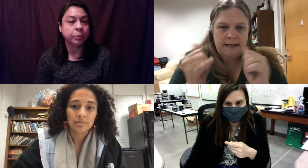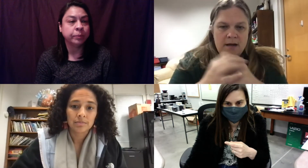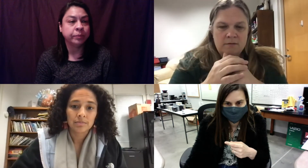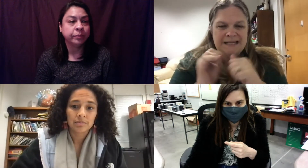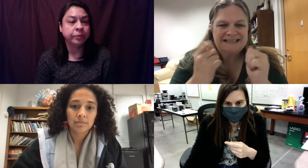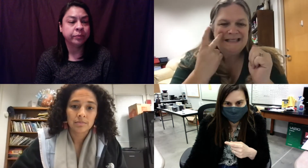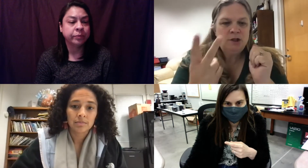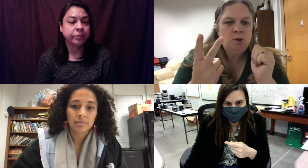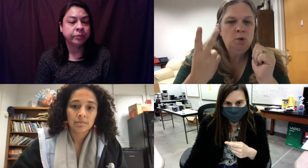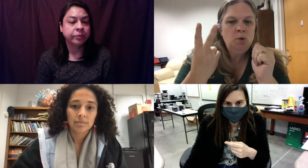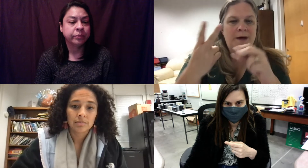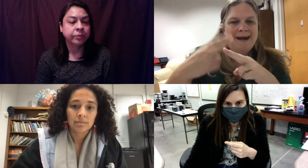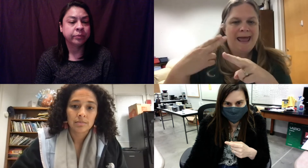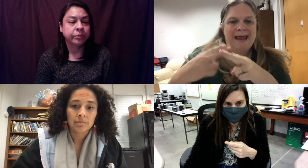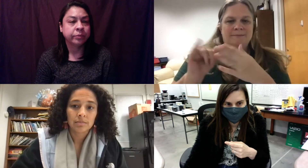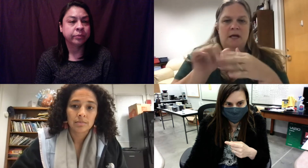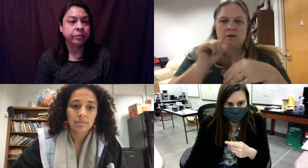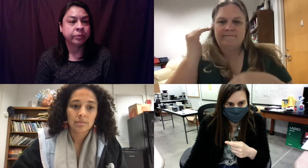room.